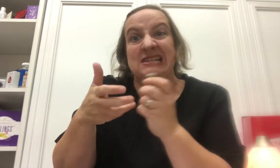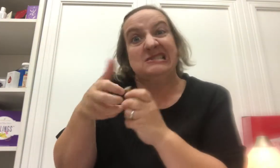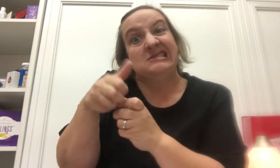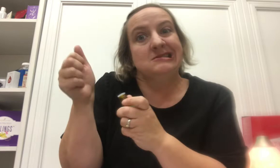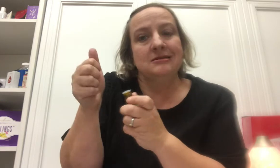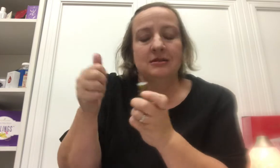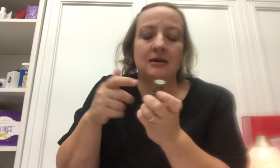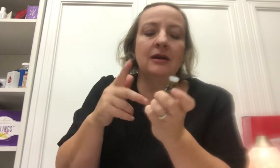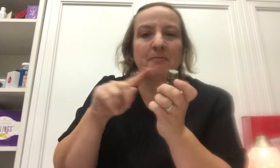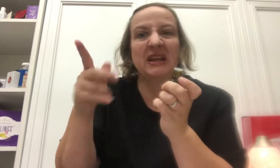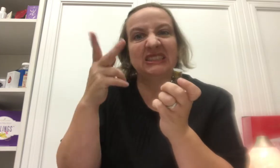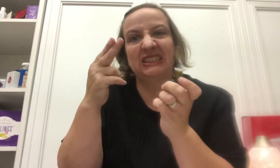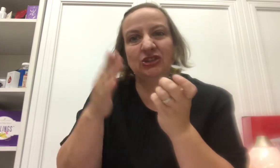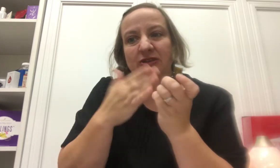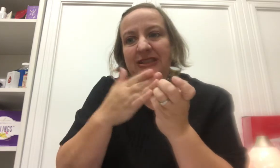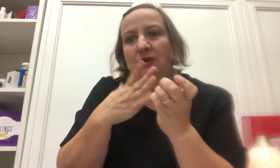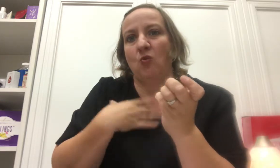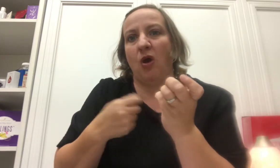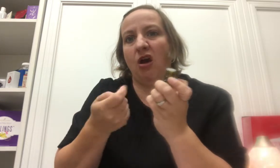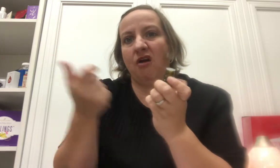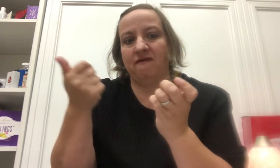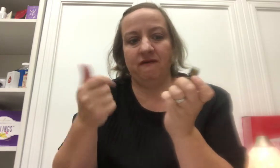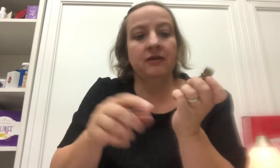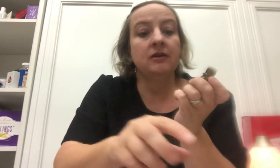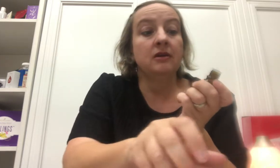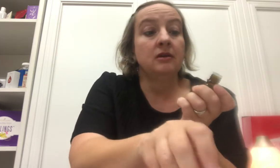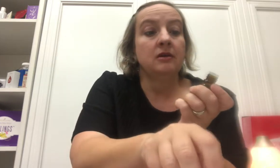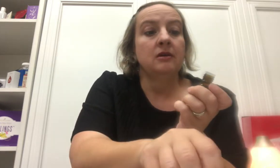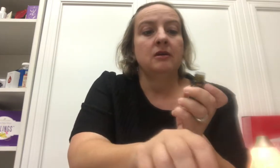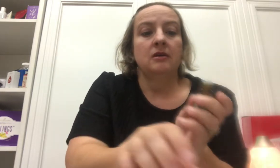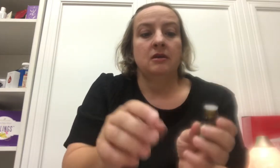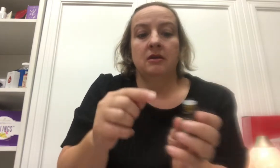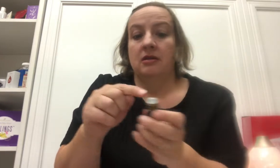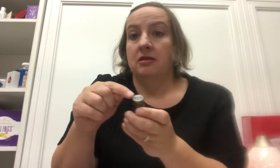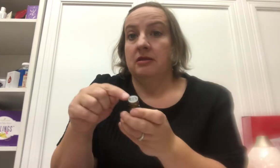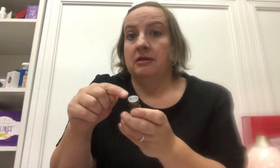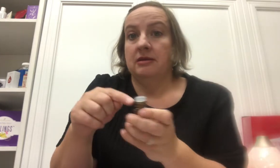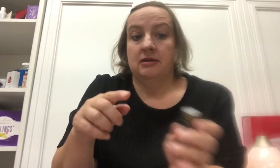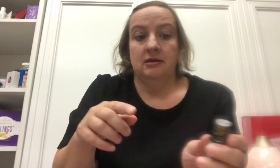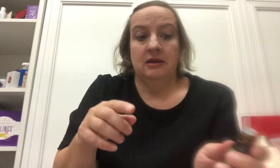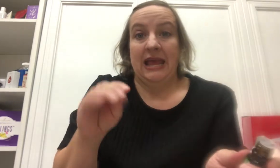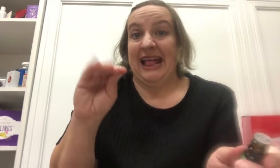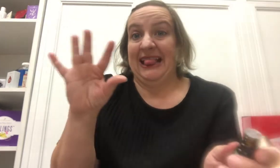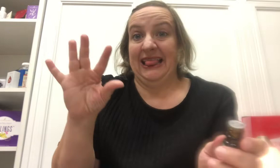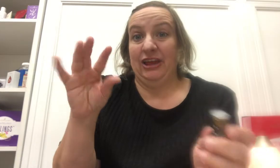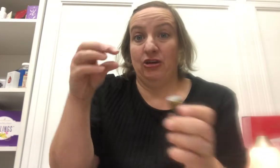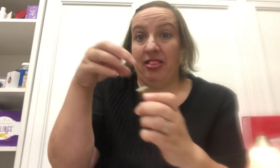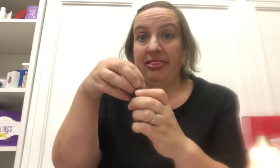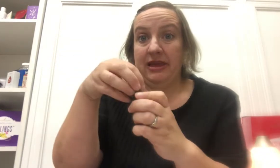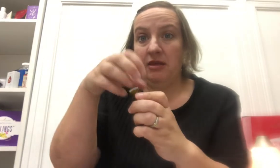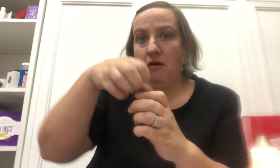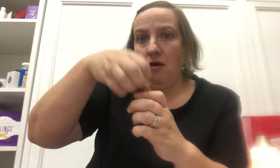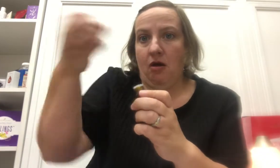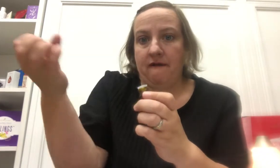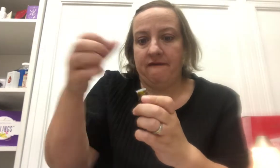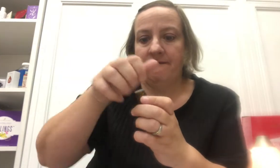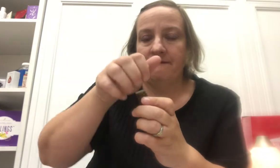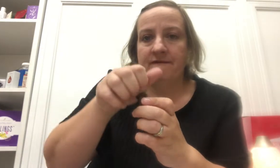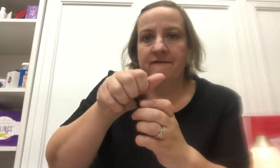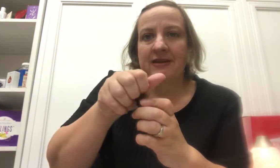over there in this room, so I just used my hand, so it took a little bit more work, but I did get it off. Then this clear